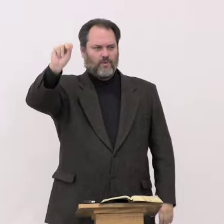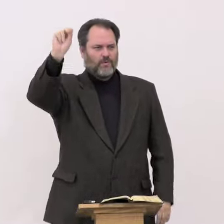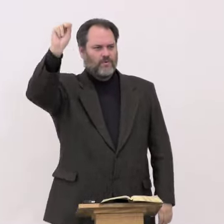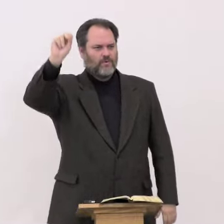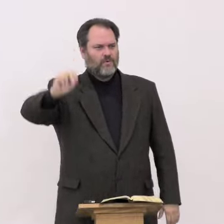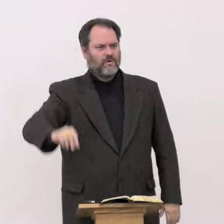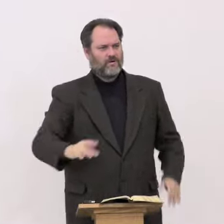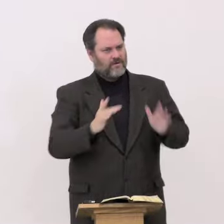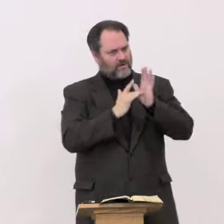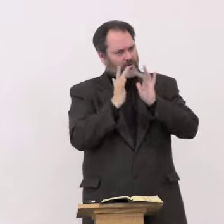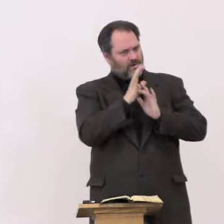upset.